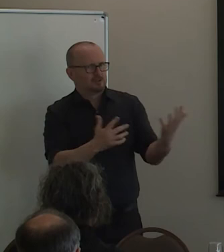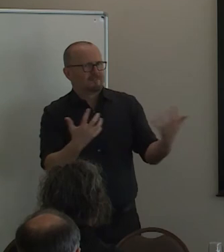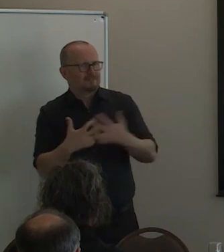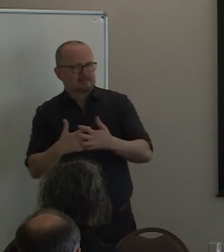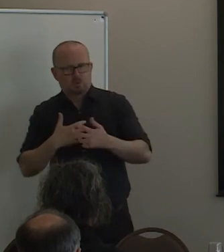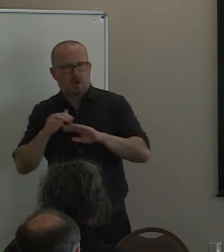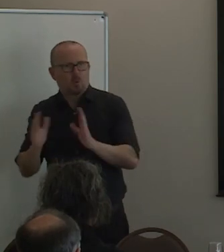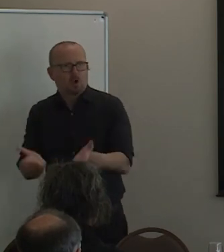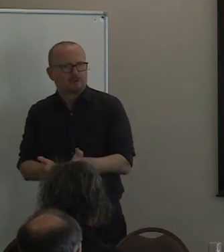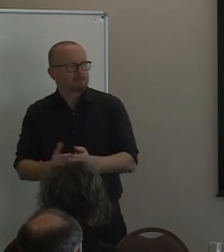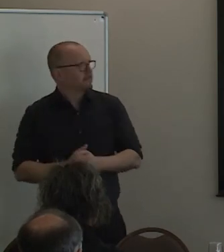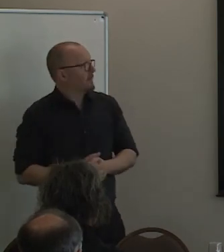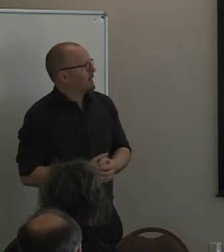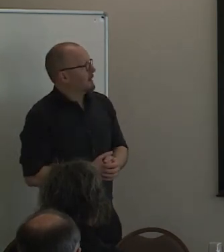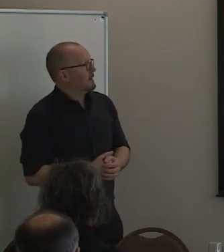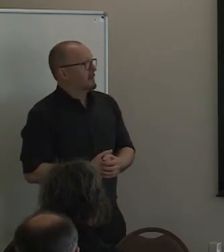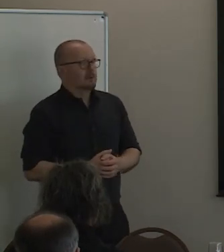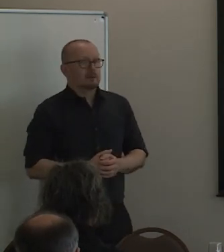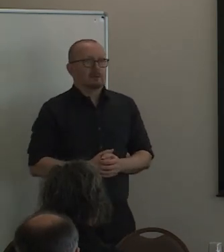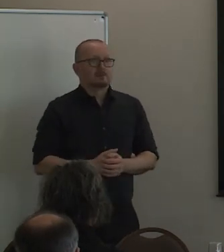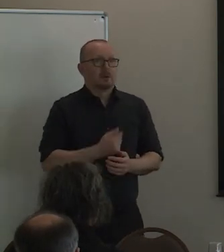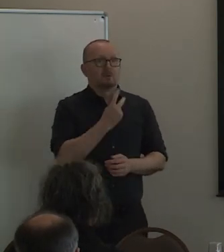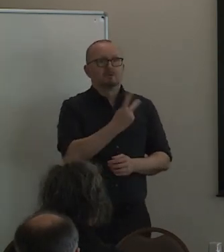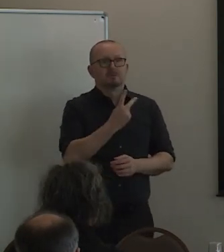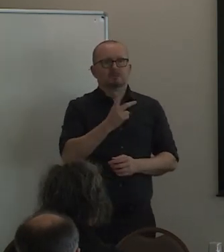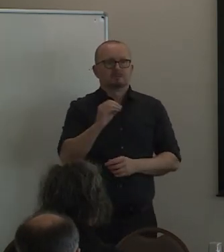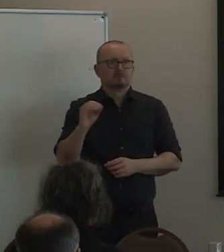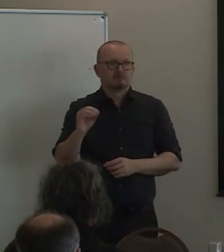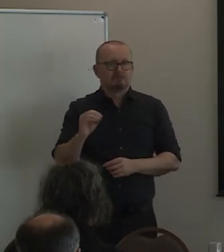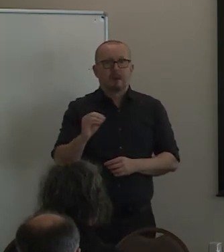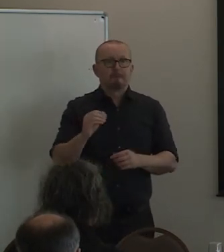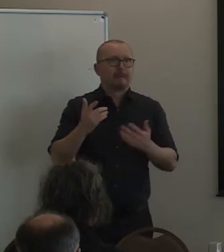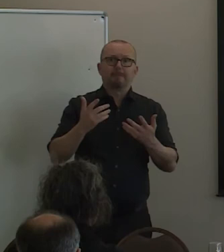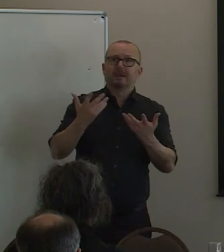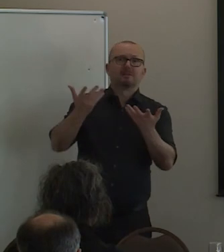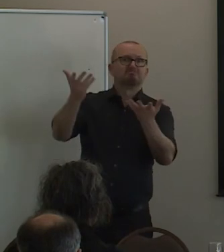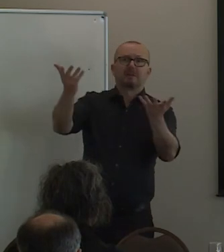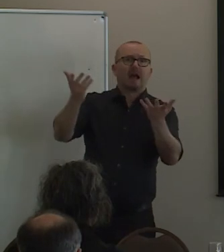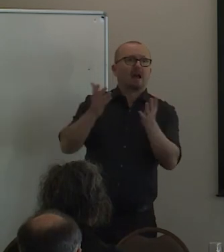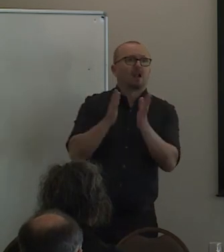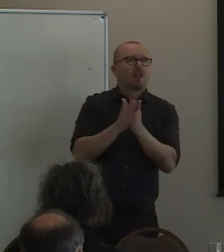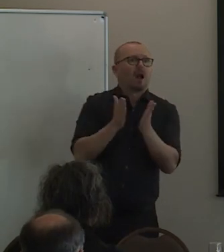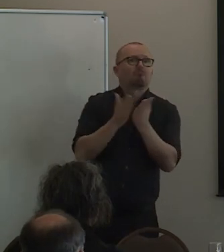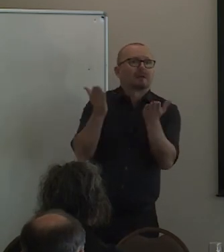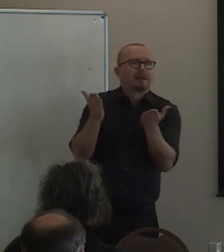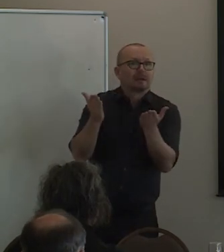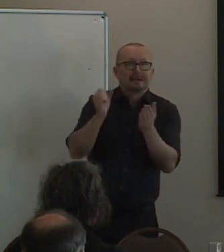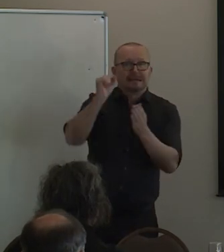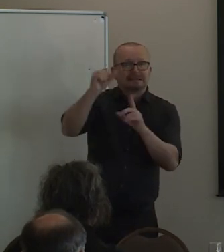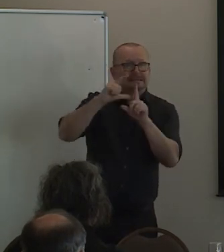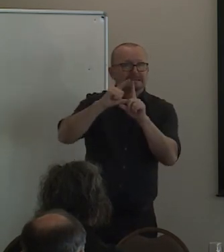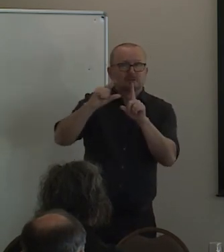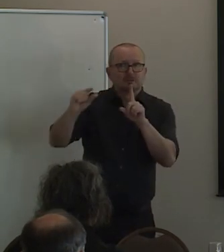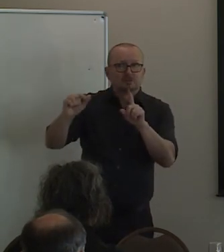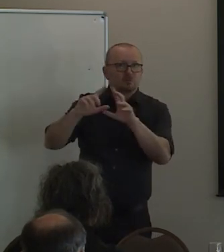So in the year 2200, there might be some kind of library and whose digitization was so good that it survived